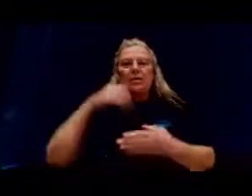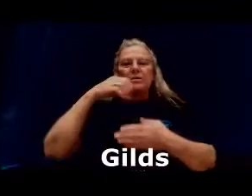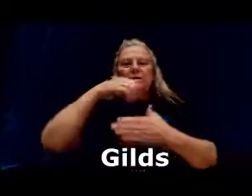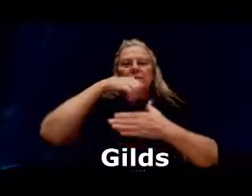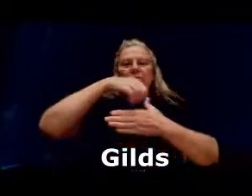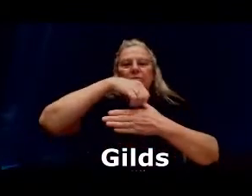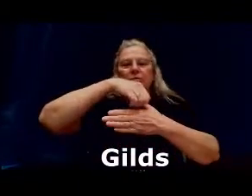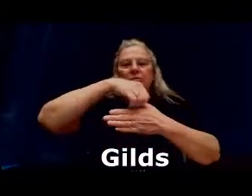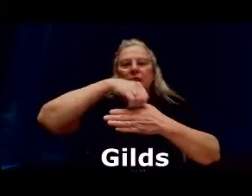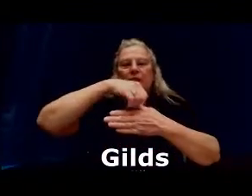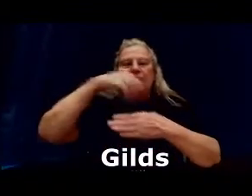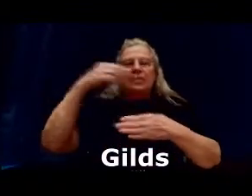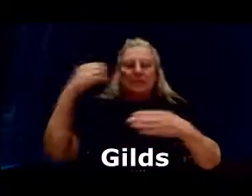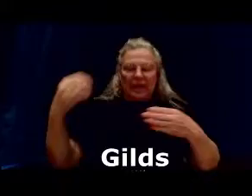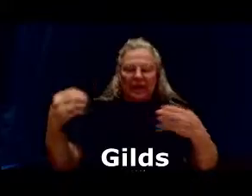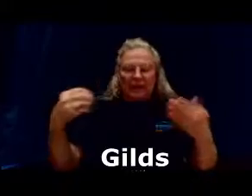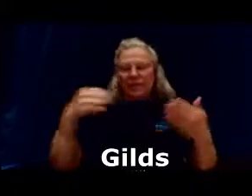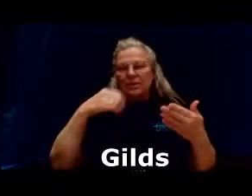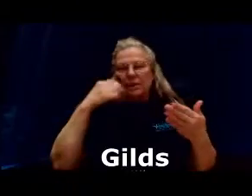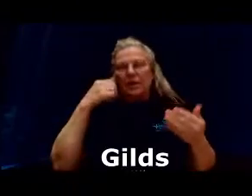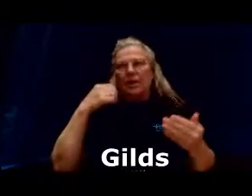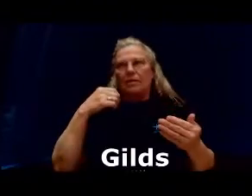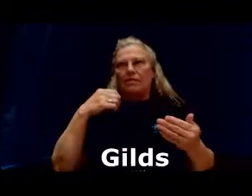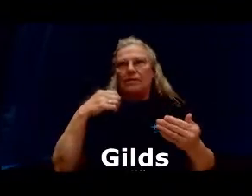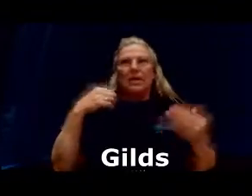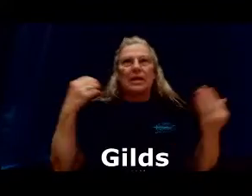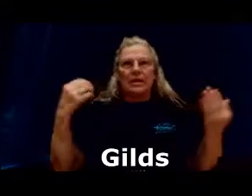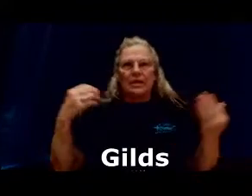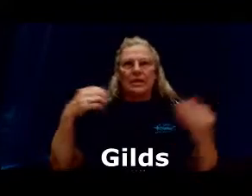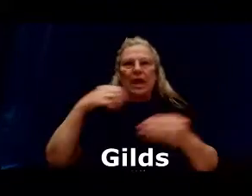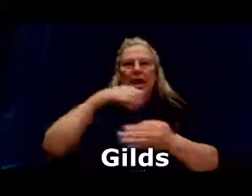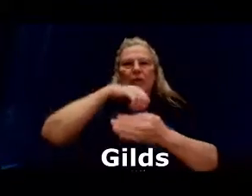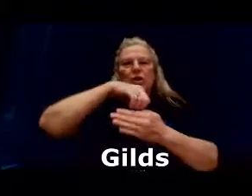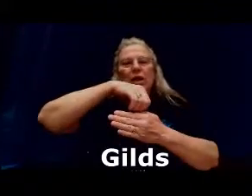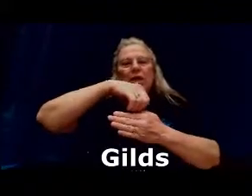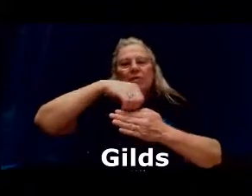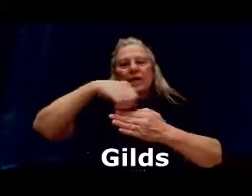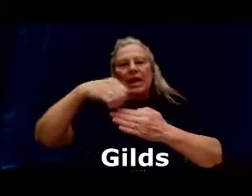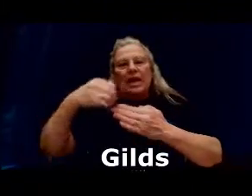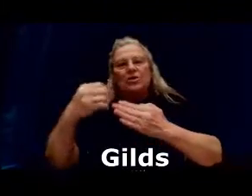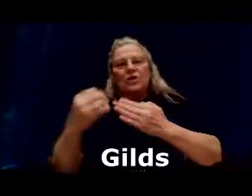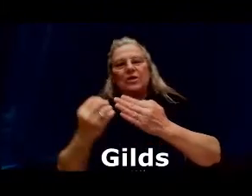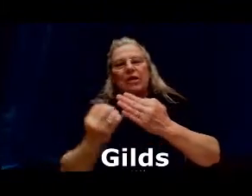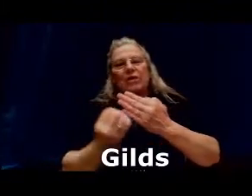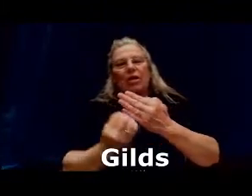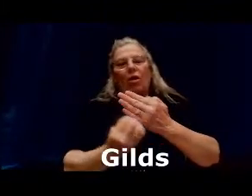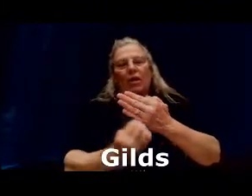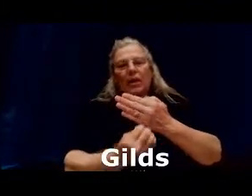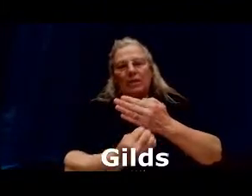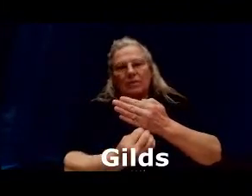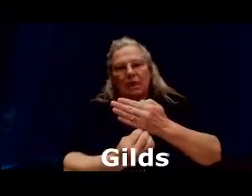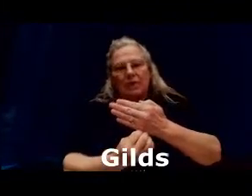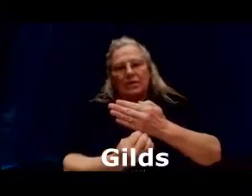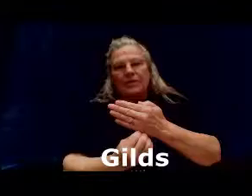Gills, and this gild is like a gilded cage. The edges of it are in a